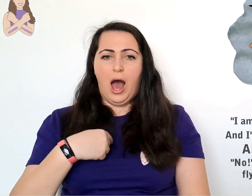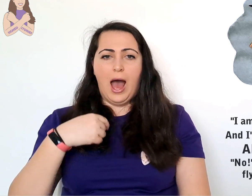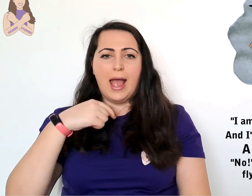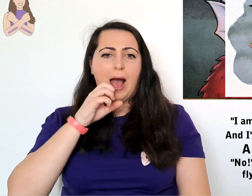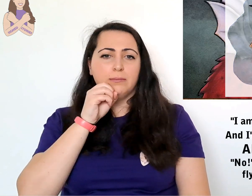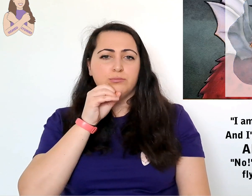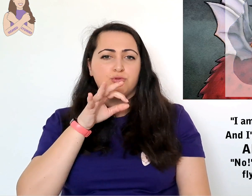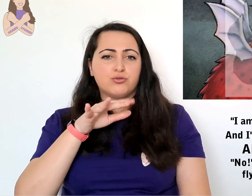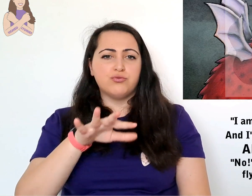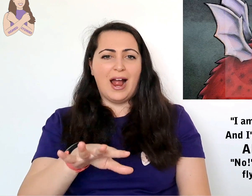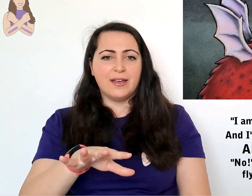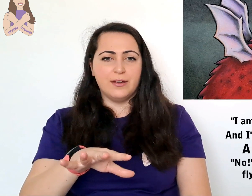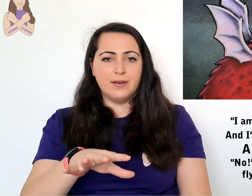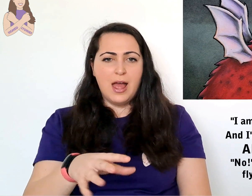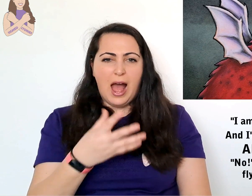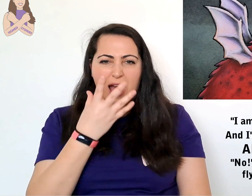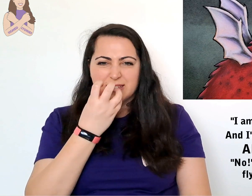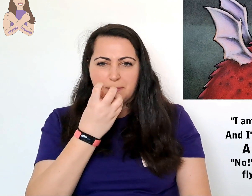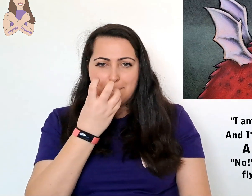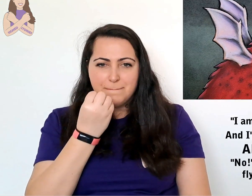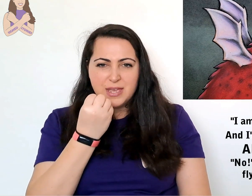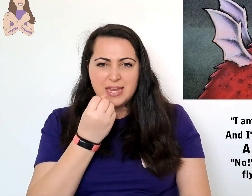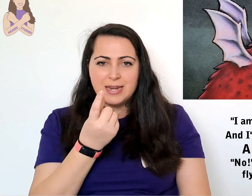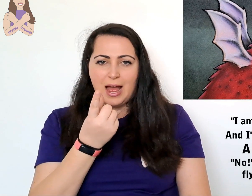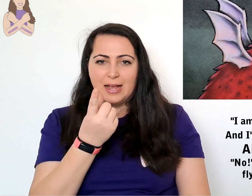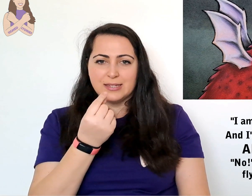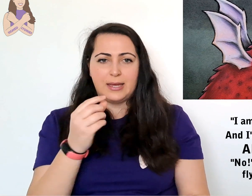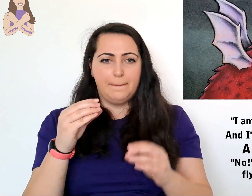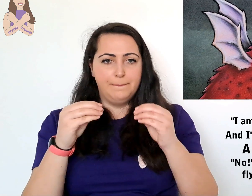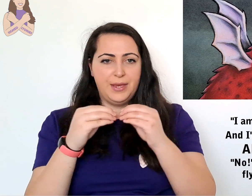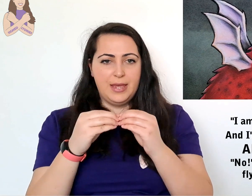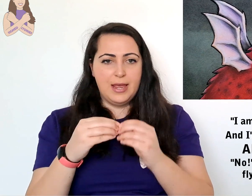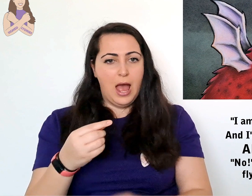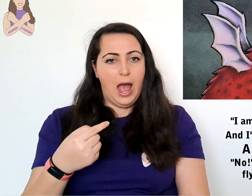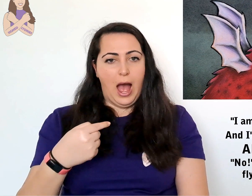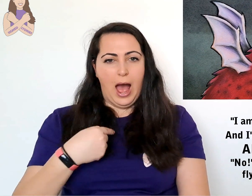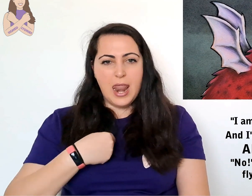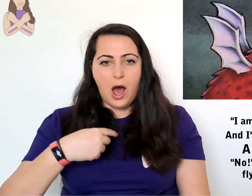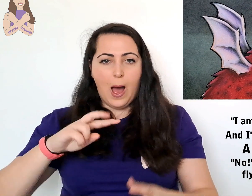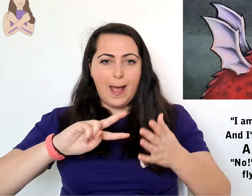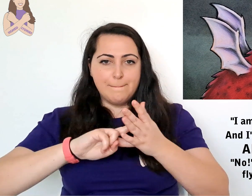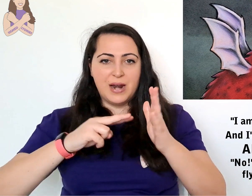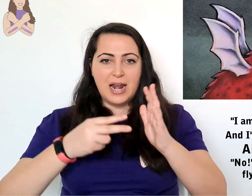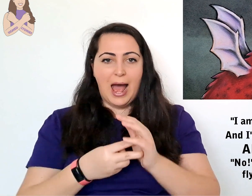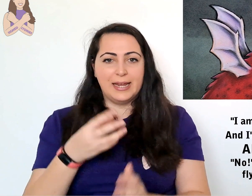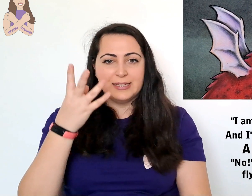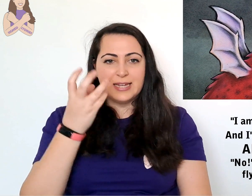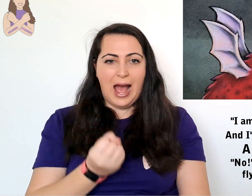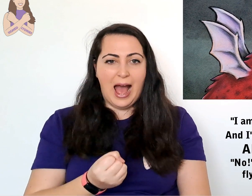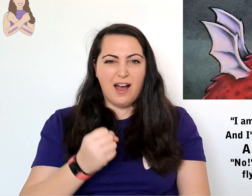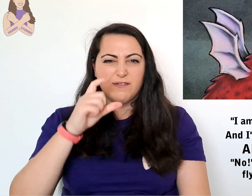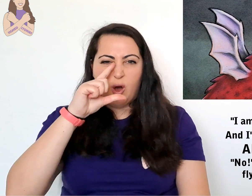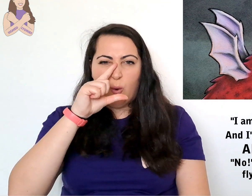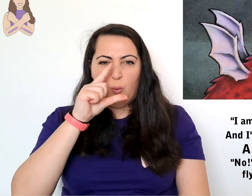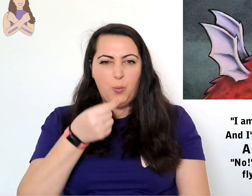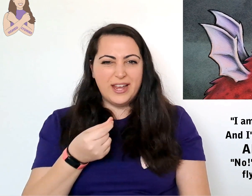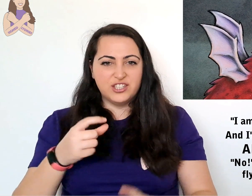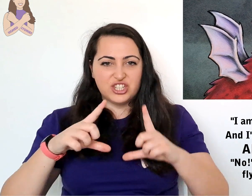"I am dragon as mean as can be, and I'm planning to have witch